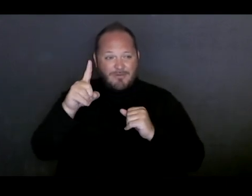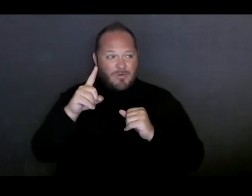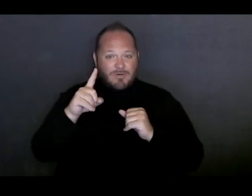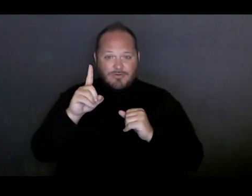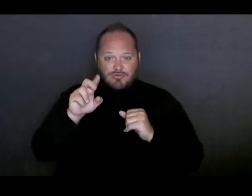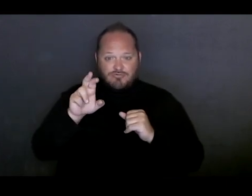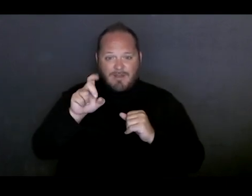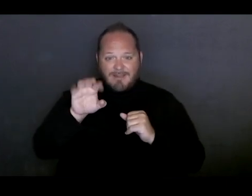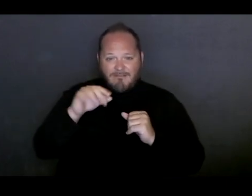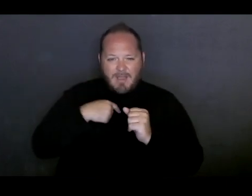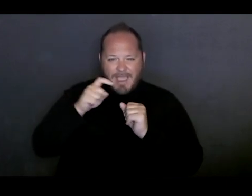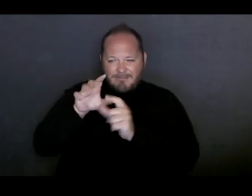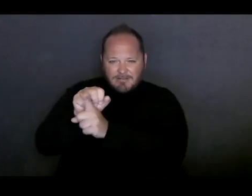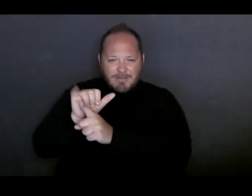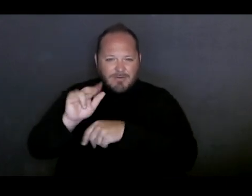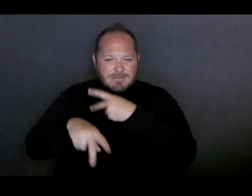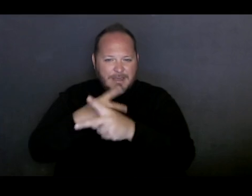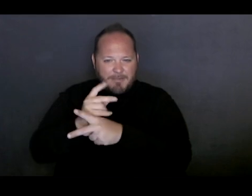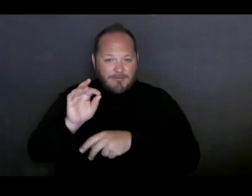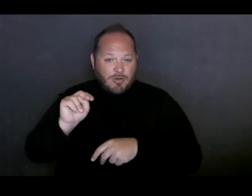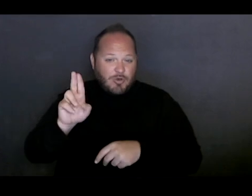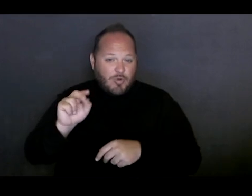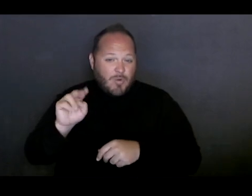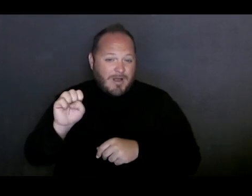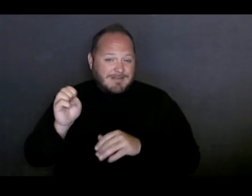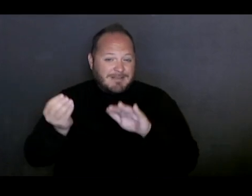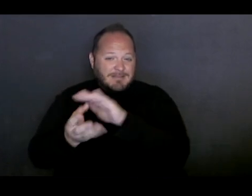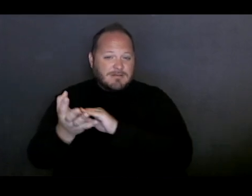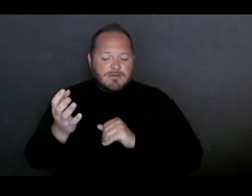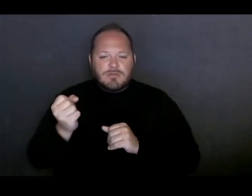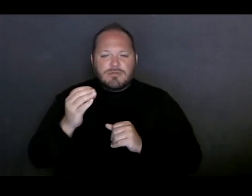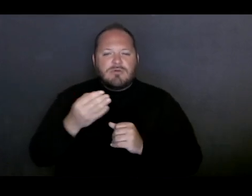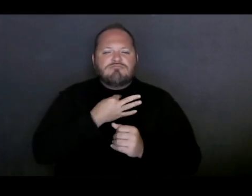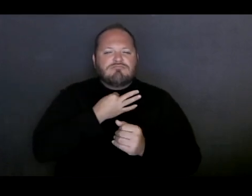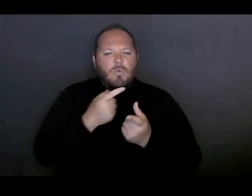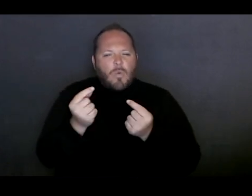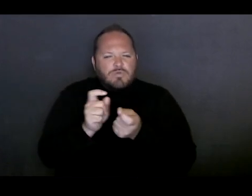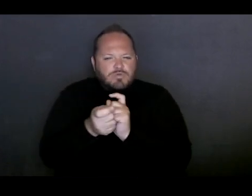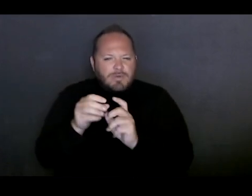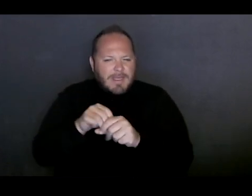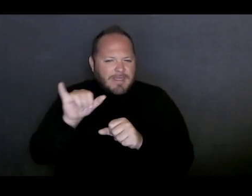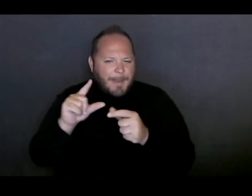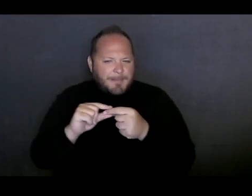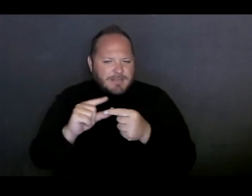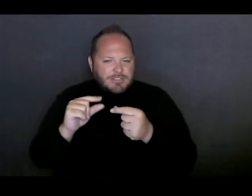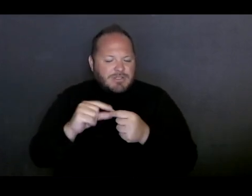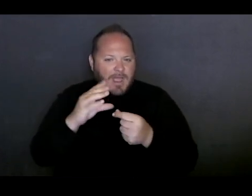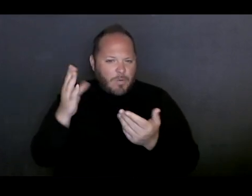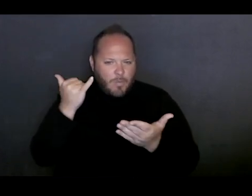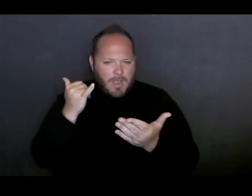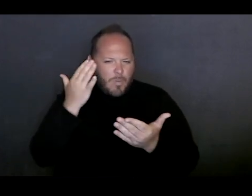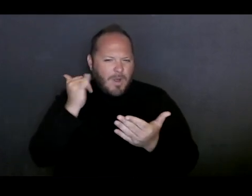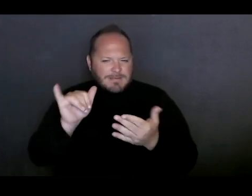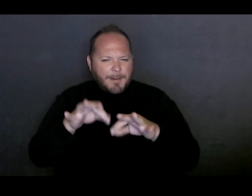messaging, and why? And why is that important? Yeah, so I think there's a couple things